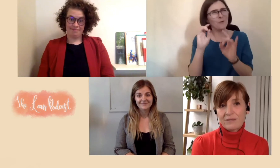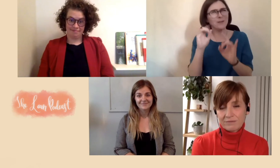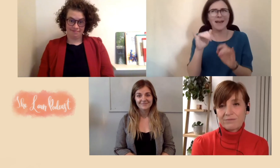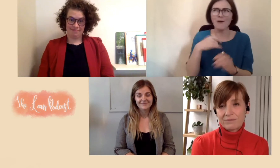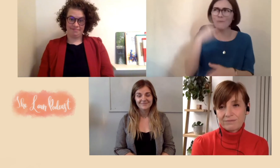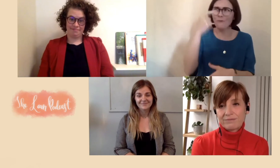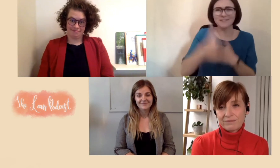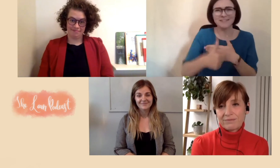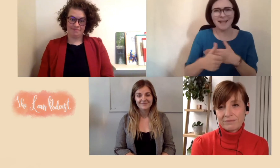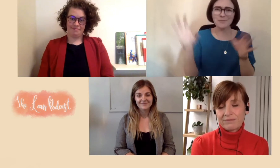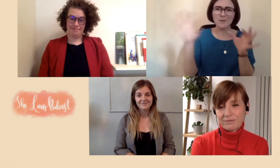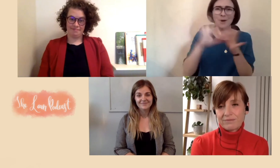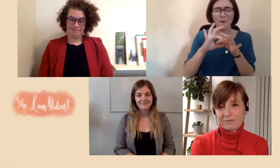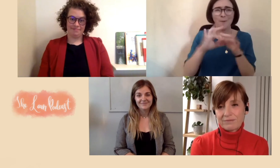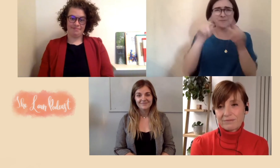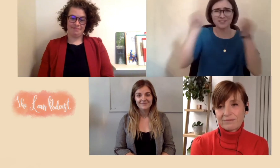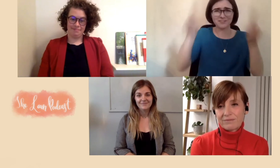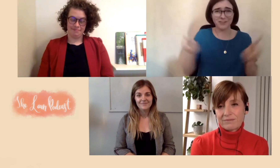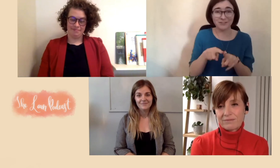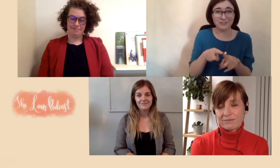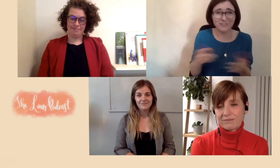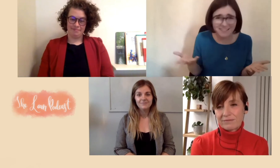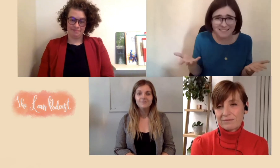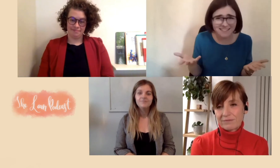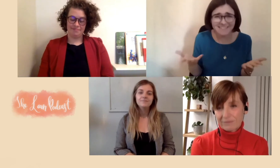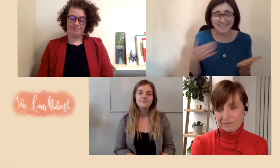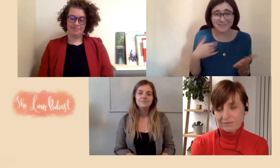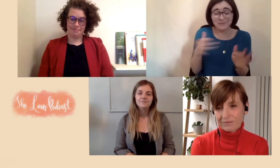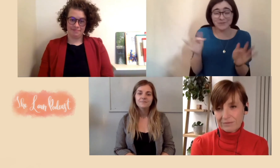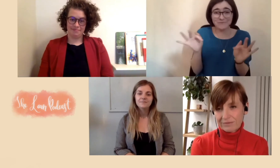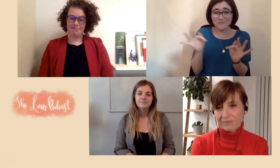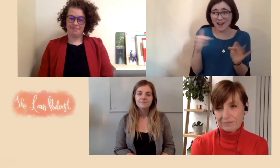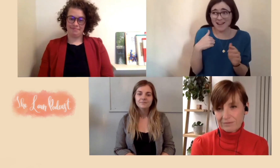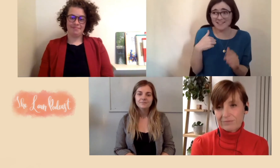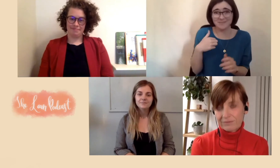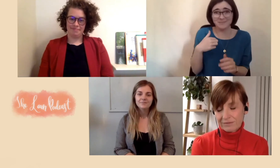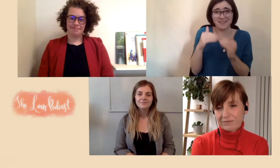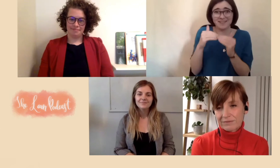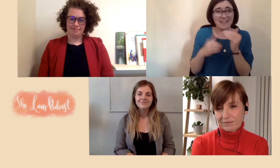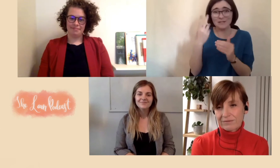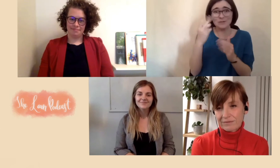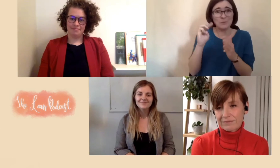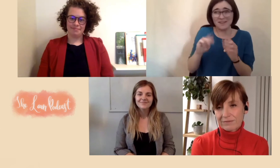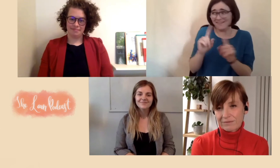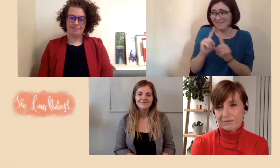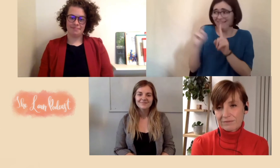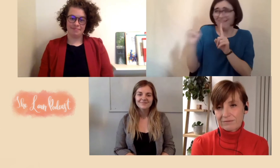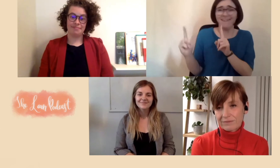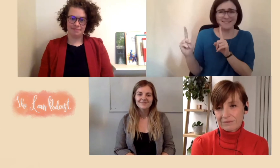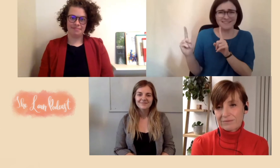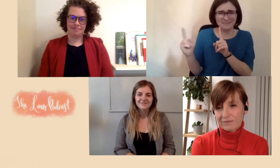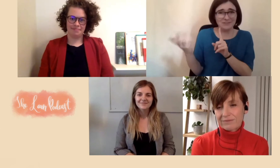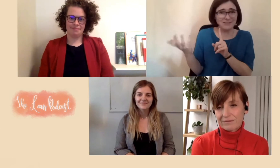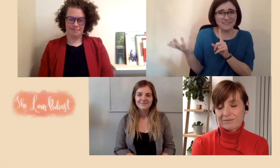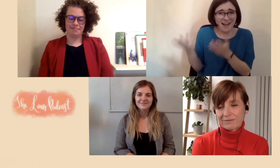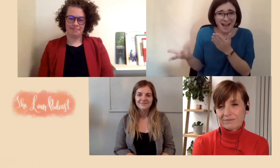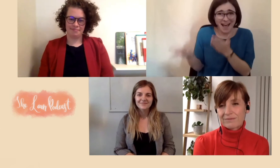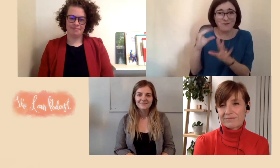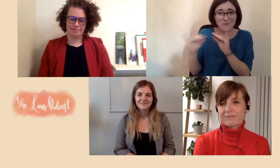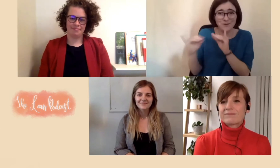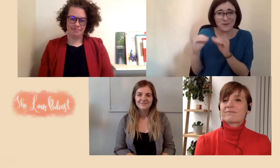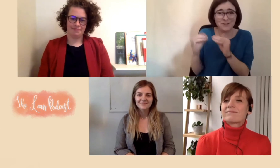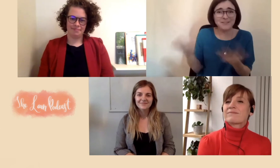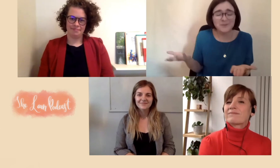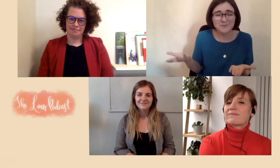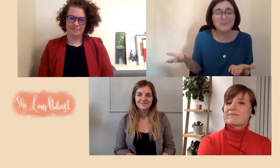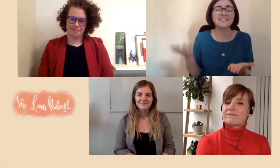too afraid to be less than 2 meters near to someone. So how are you going to interpret? You know, kind of all those kind of crazy things that we just